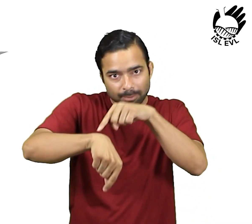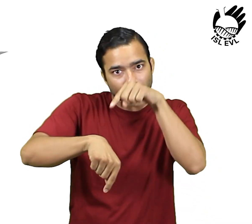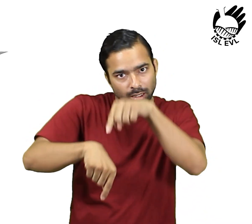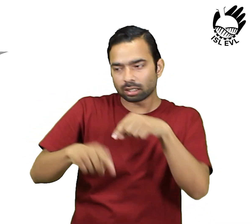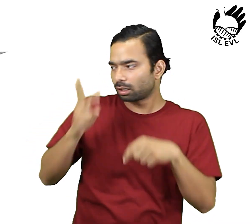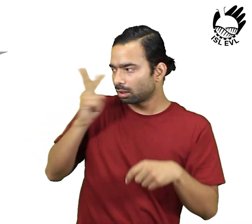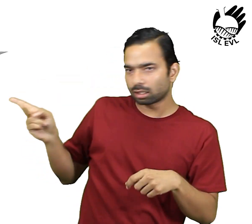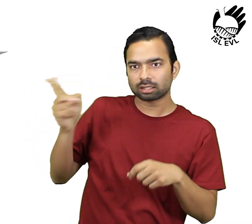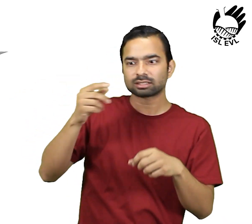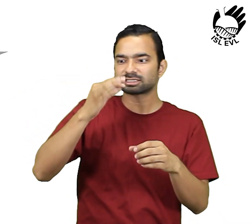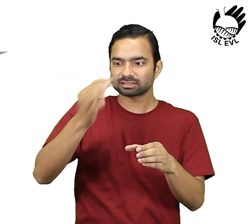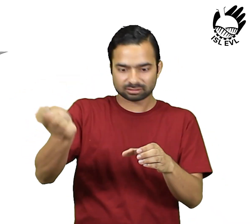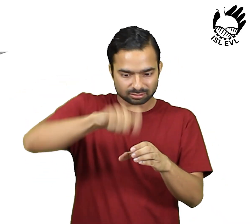provided.